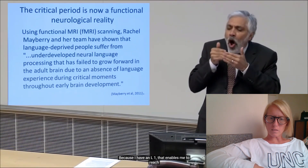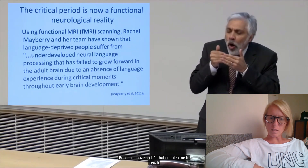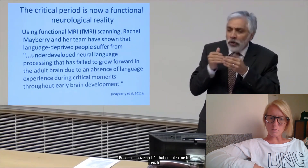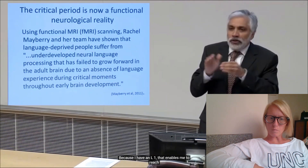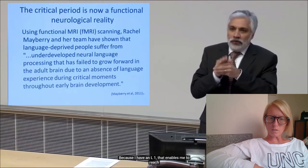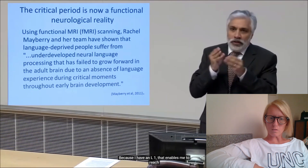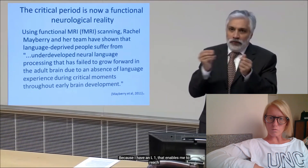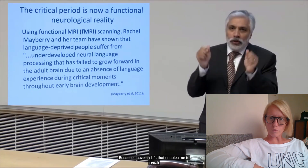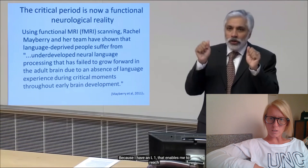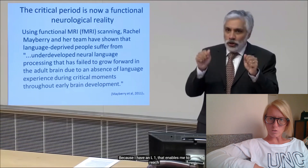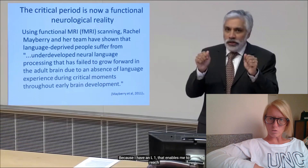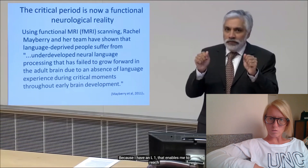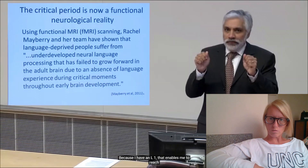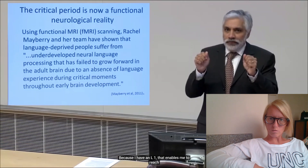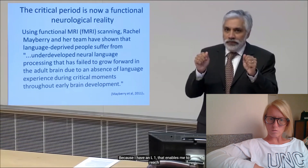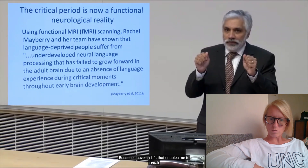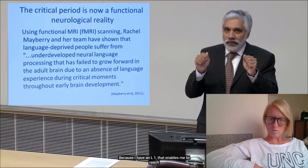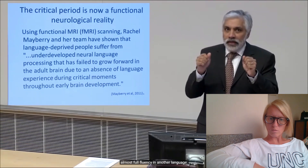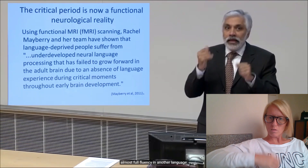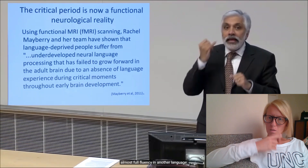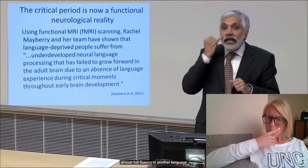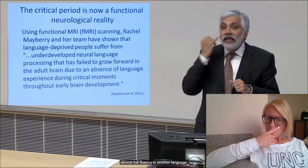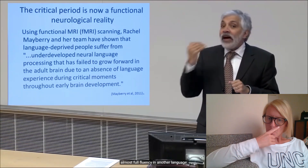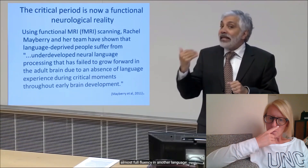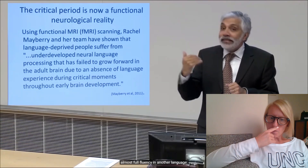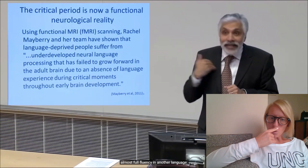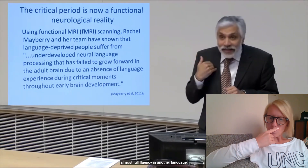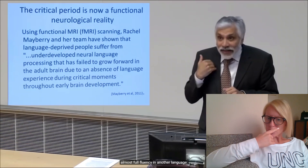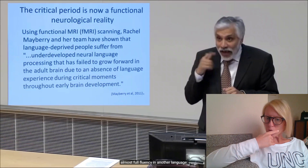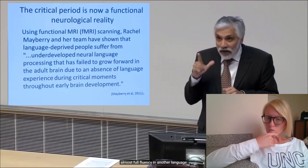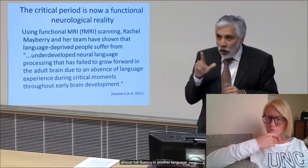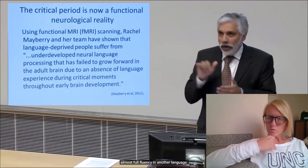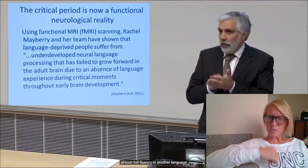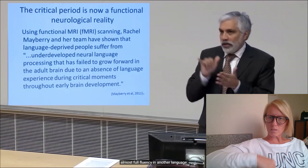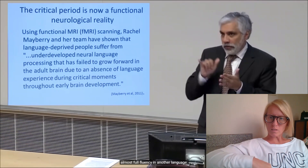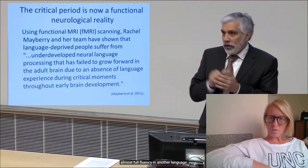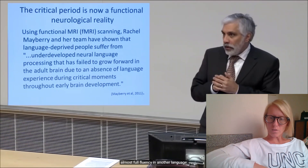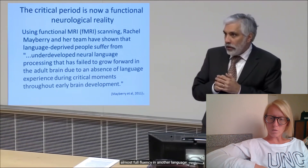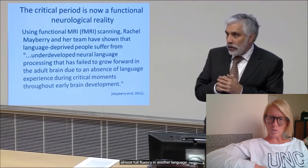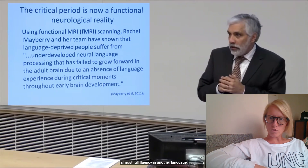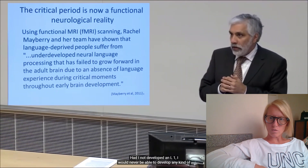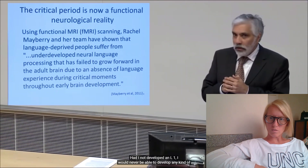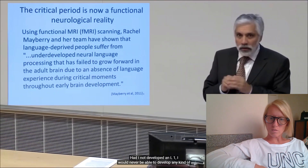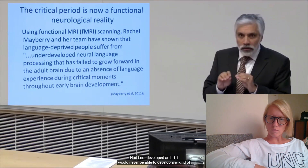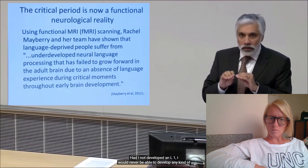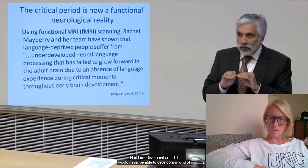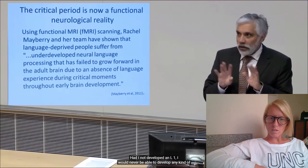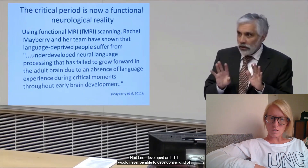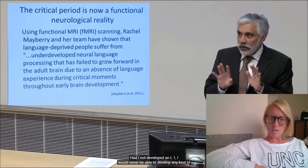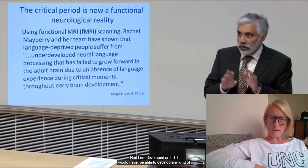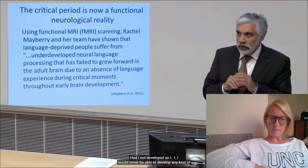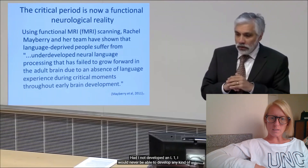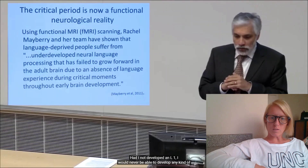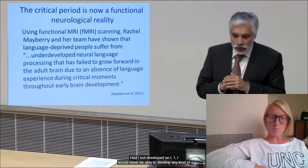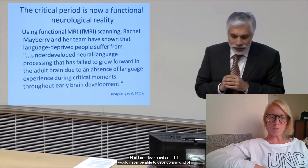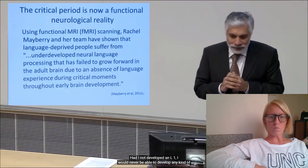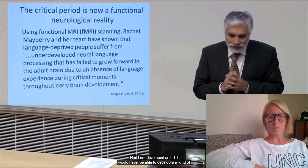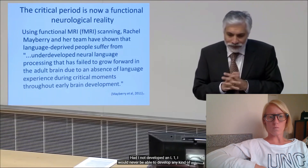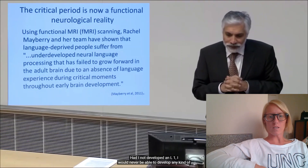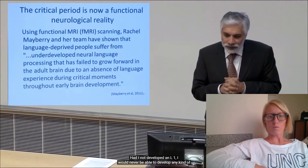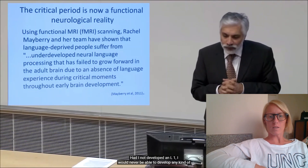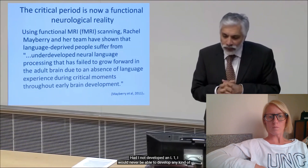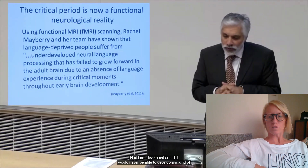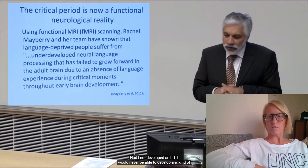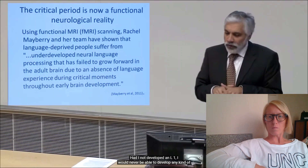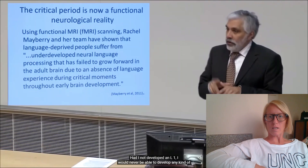that enables me to reach almost full fluency in another language. Had I not developed an L1, I would